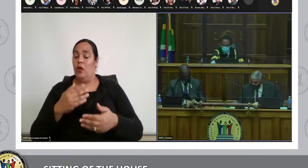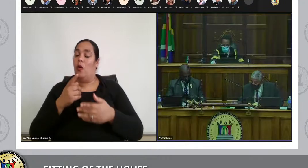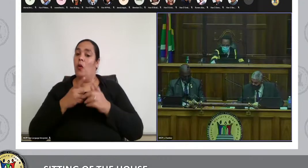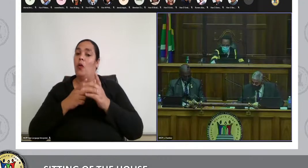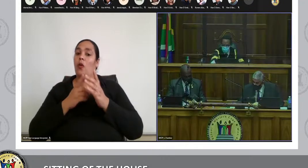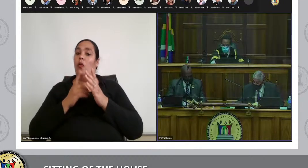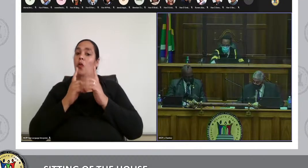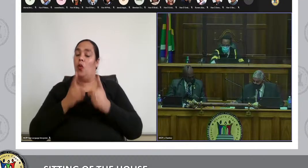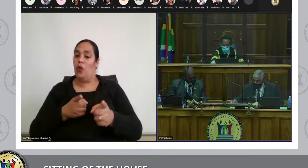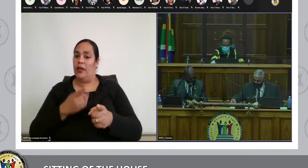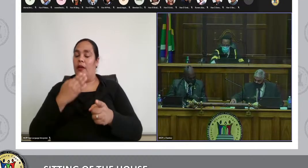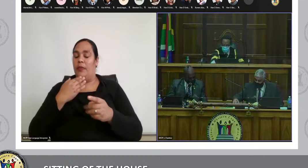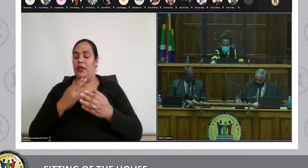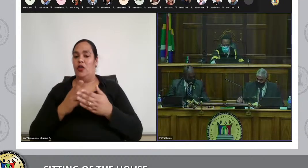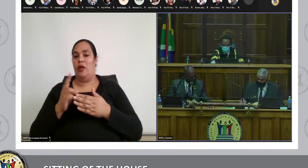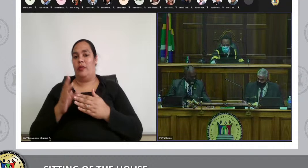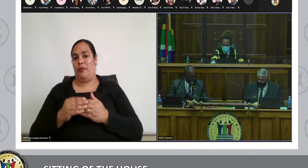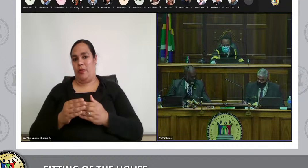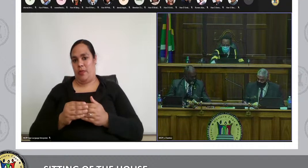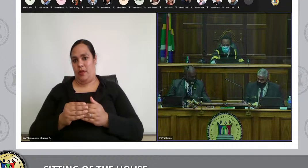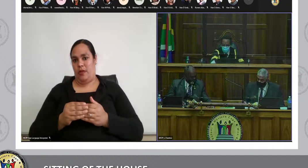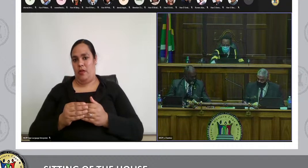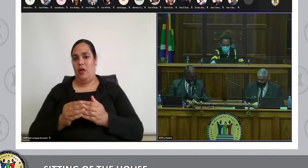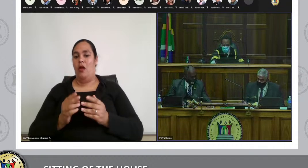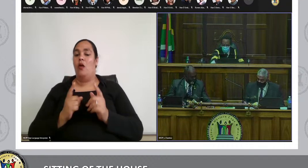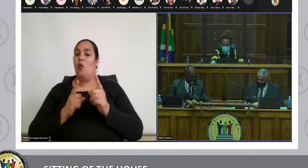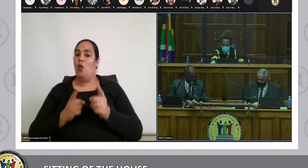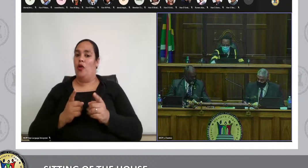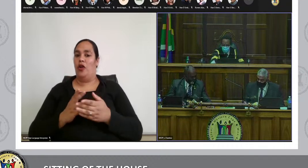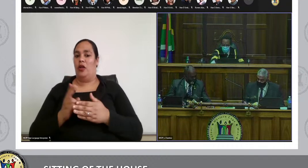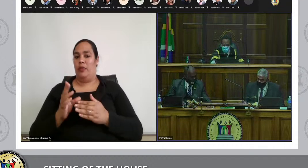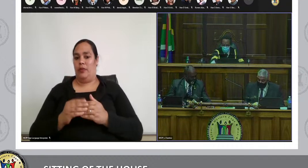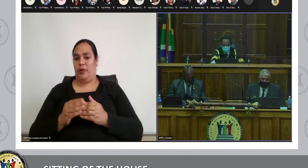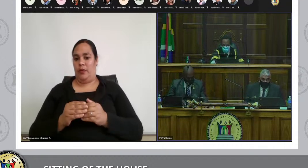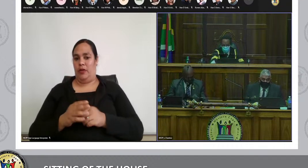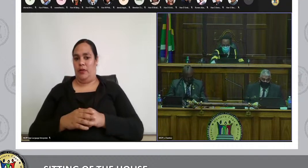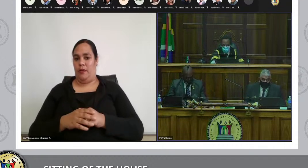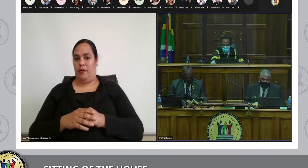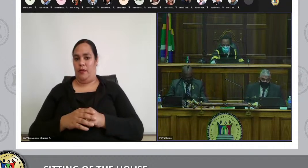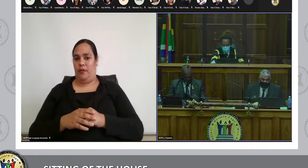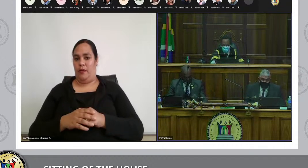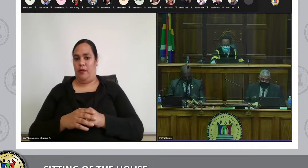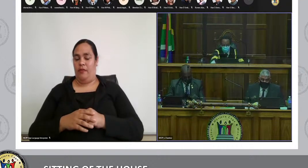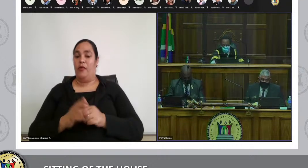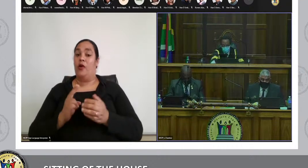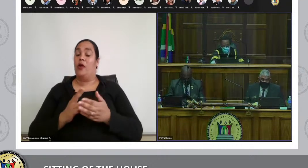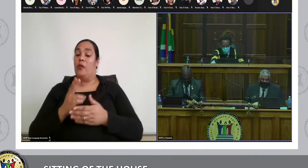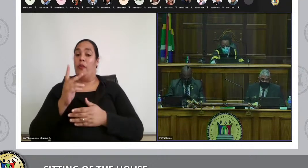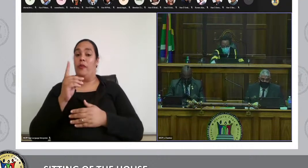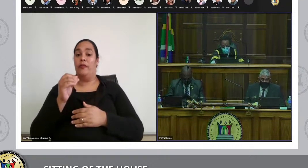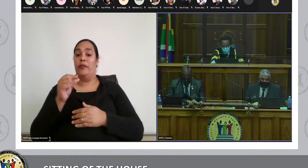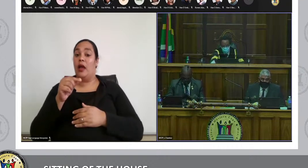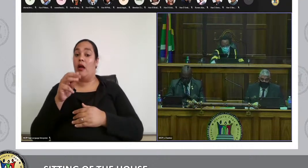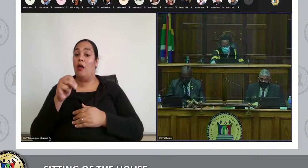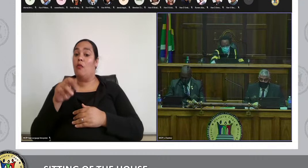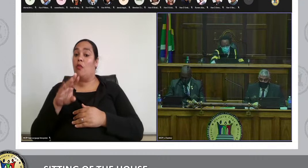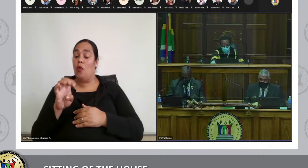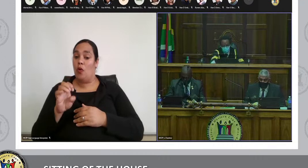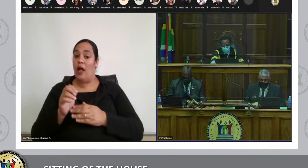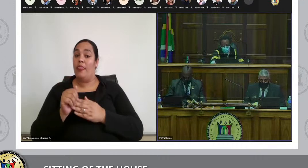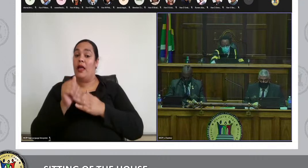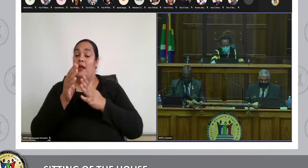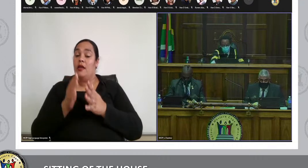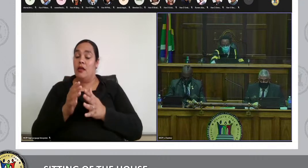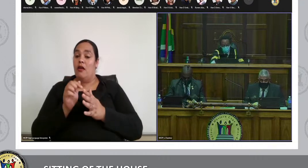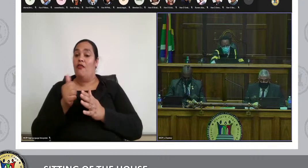honorable members. Order, honorable members. Honorable Dagmo, as the leader of